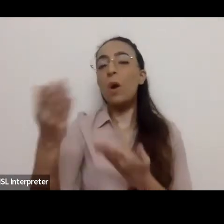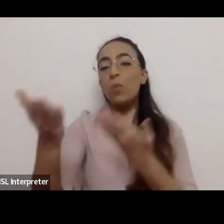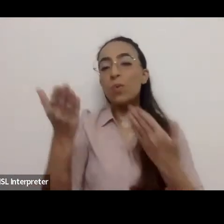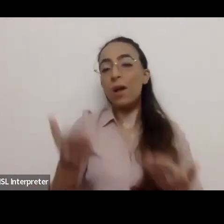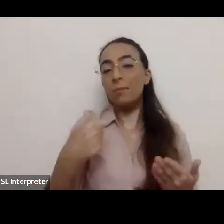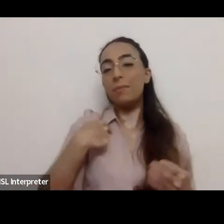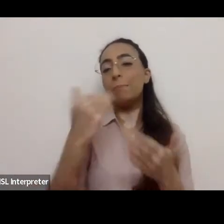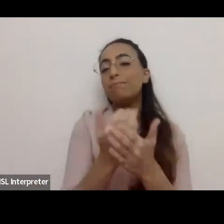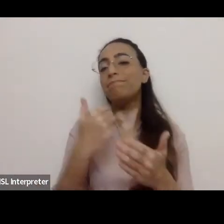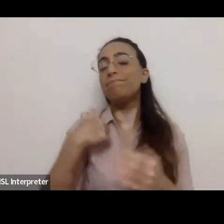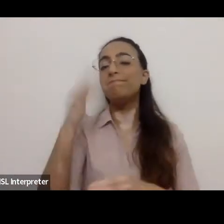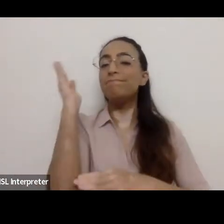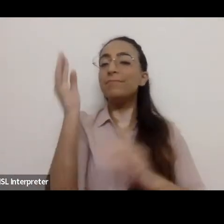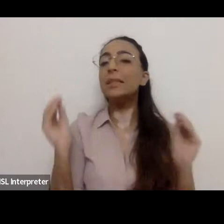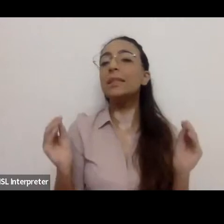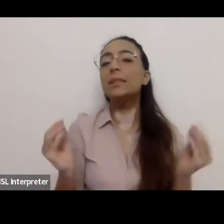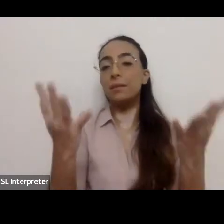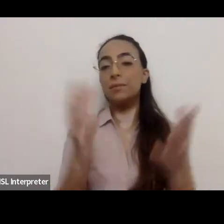address.